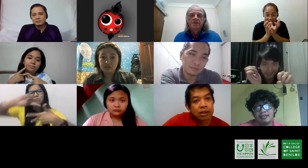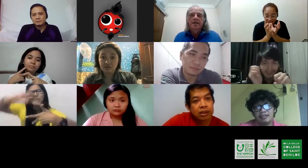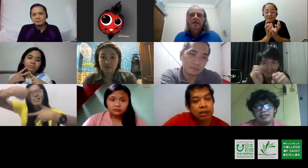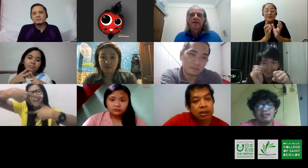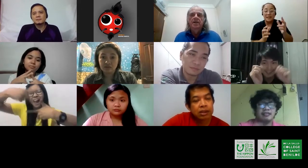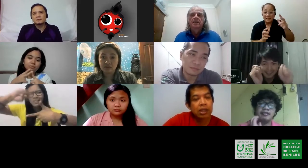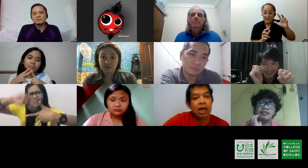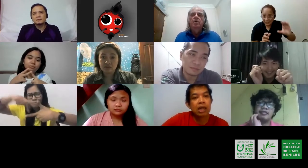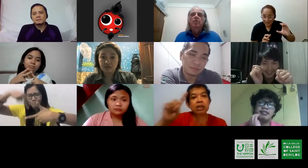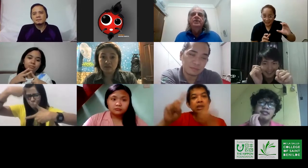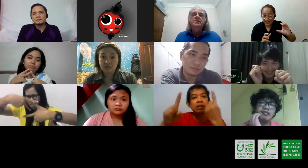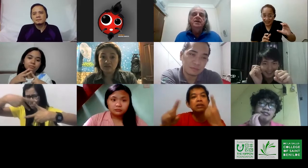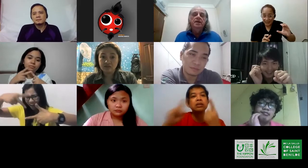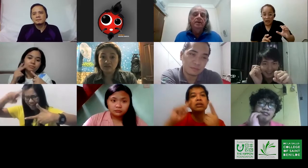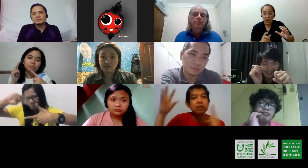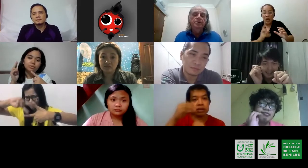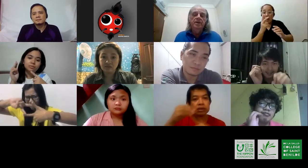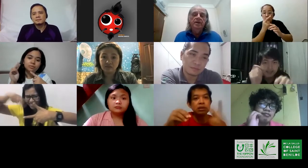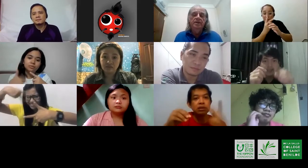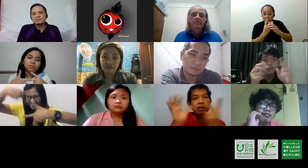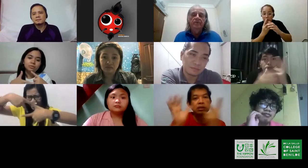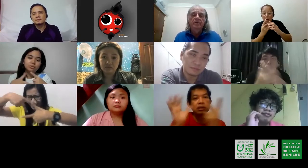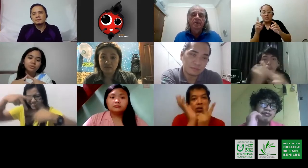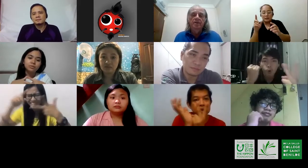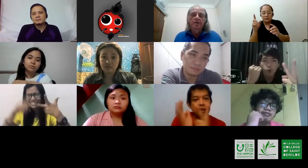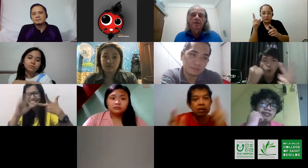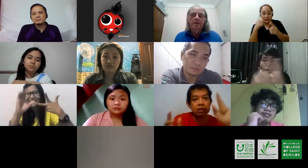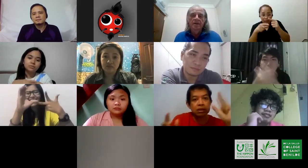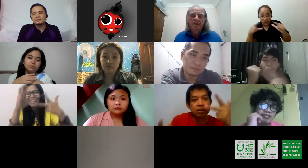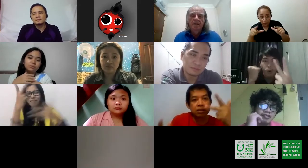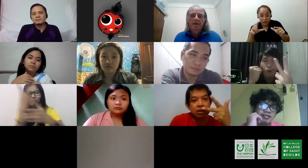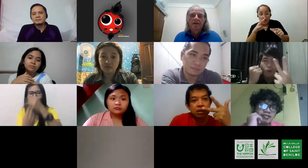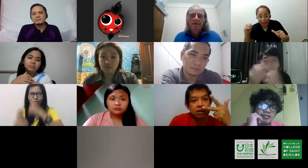C, both a sign language and a deaf community,